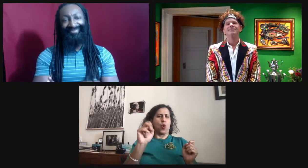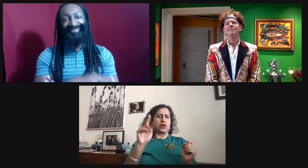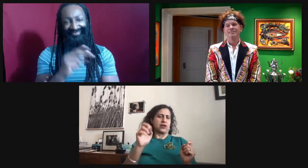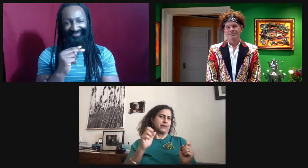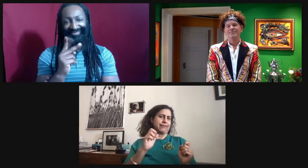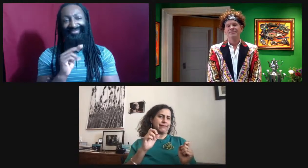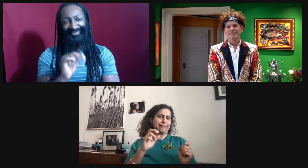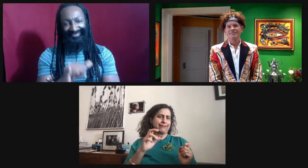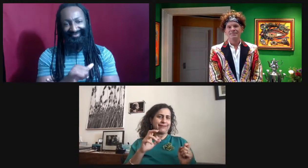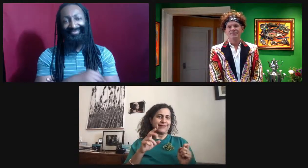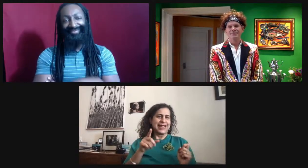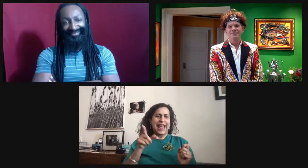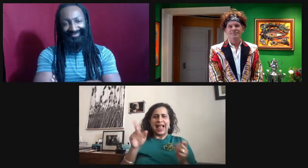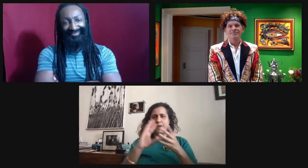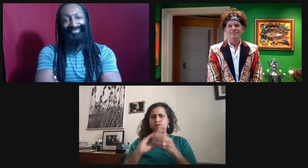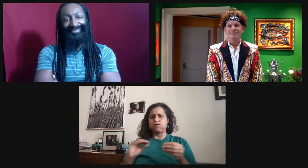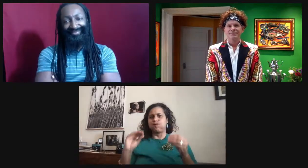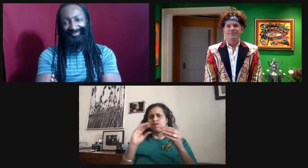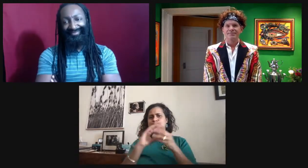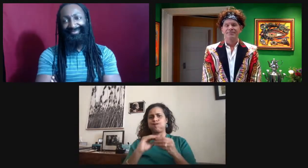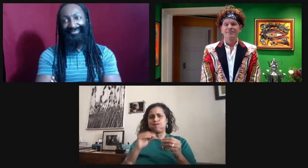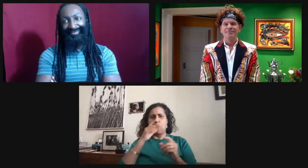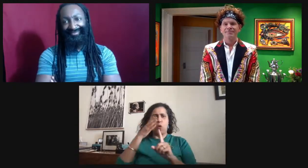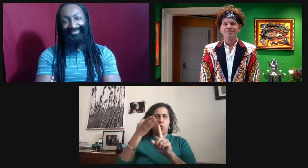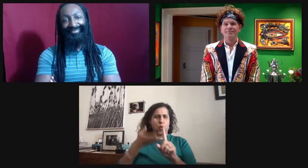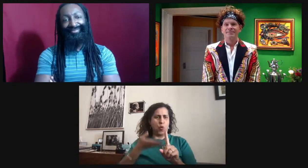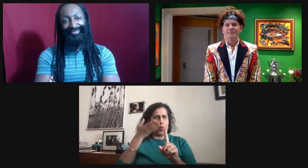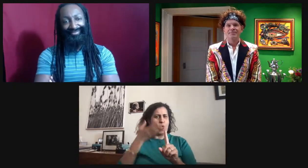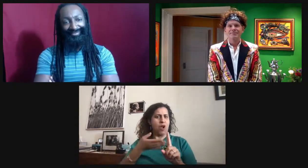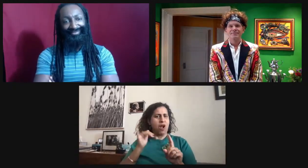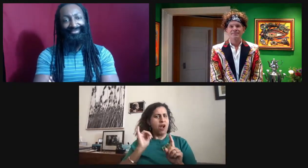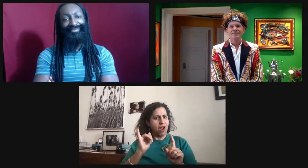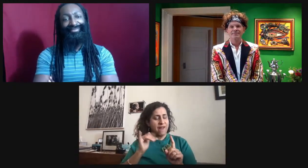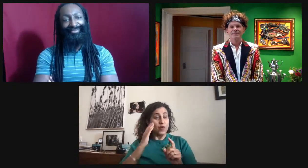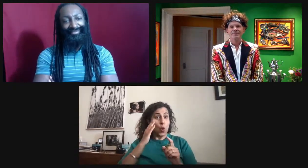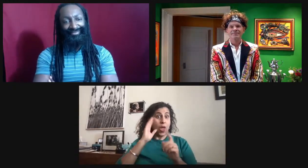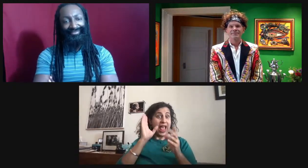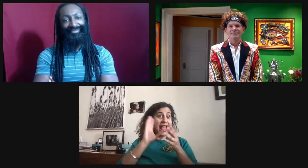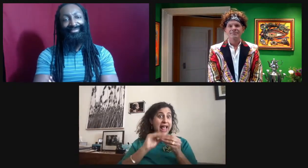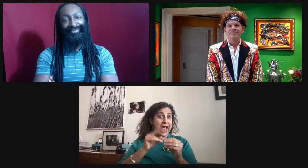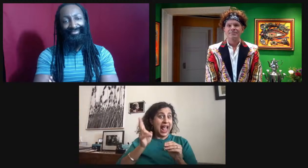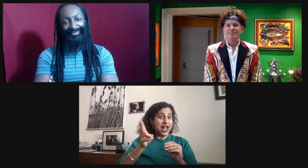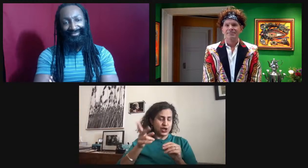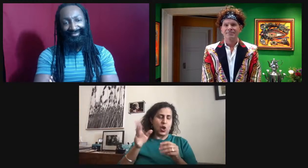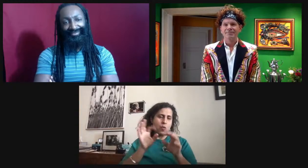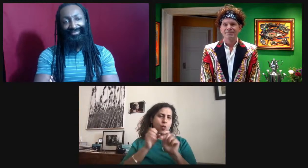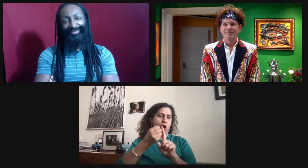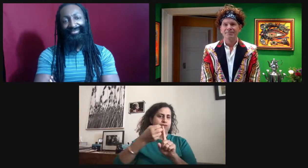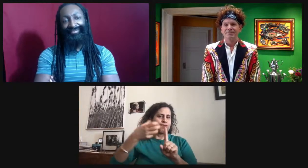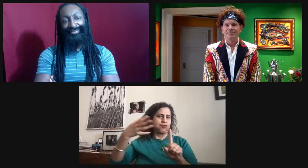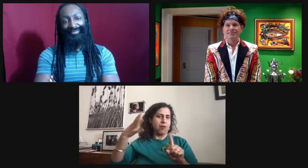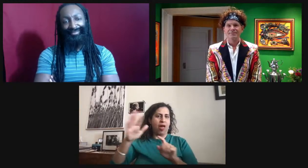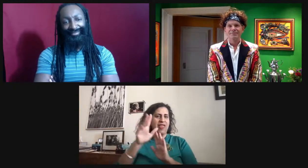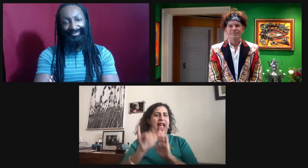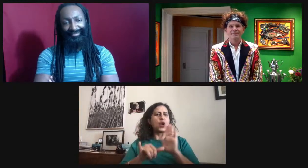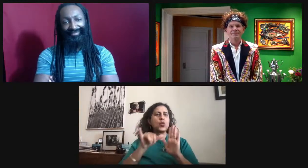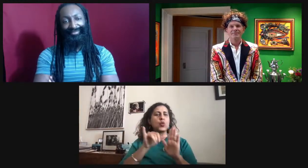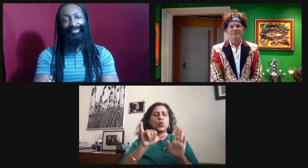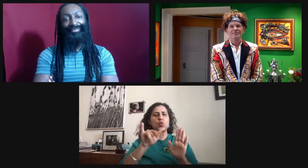Ken Culver goes into his background and his story, and they